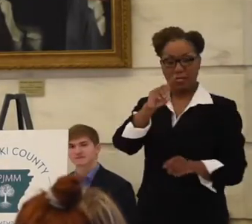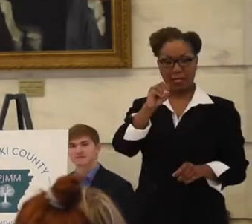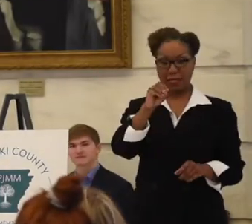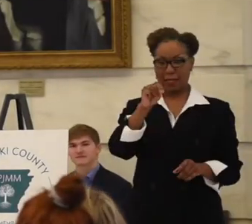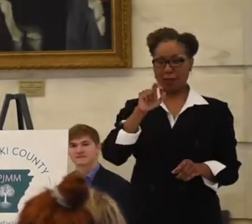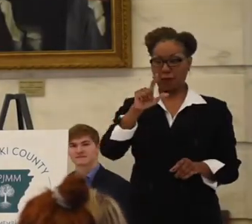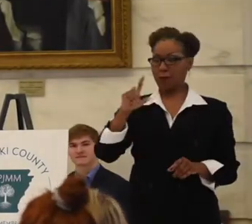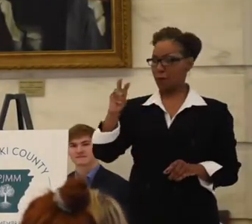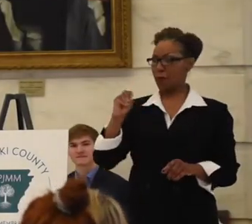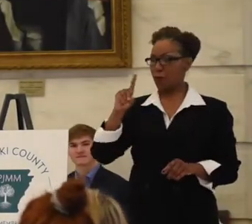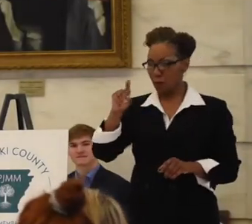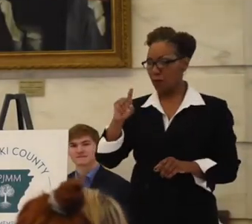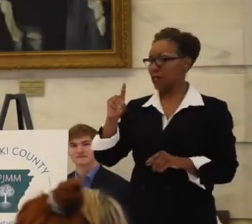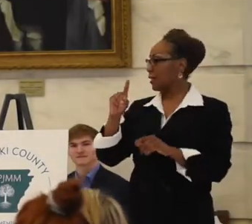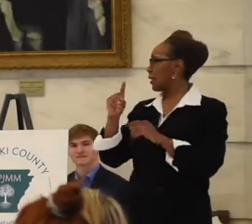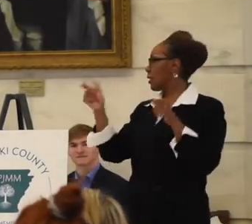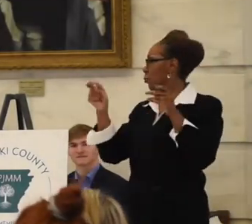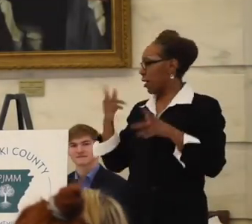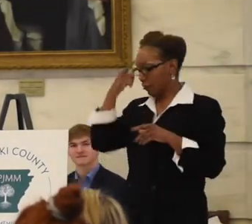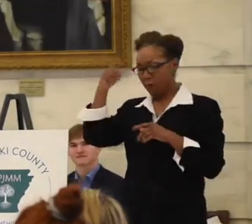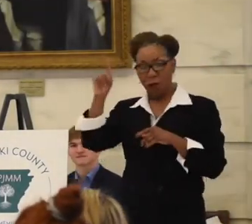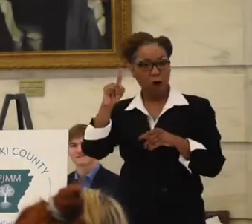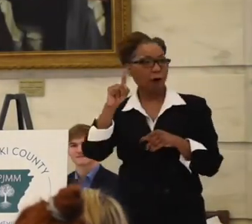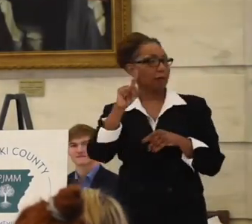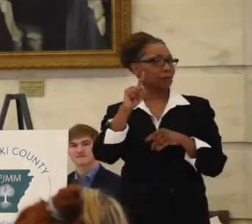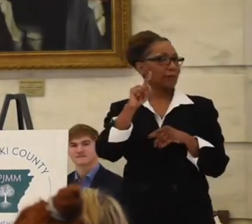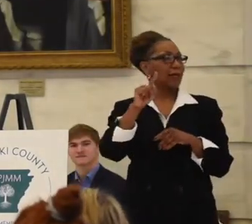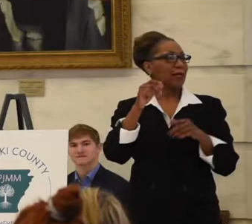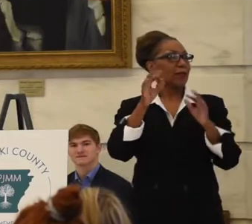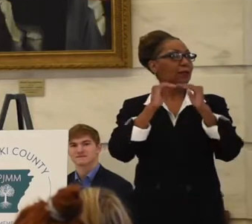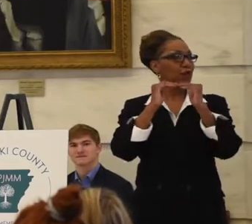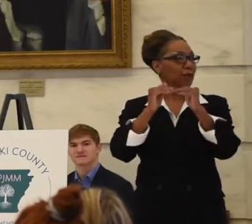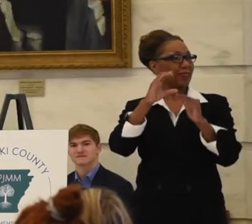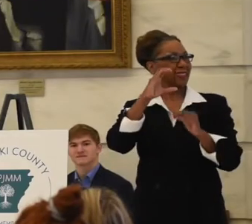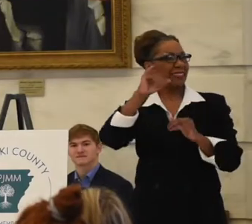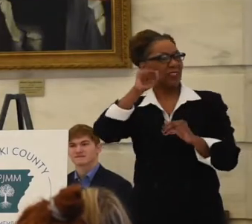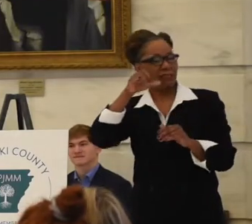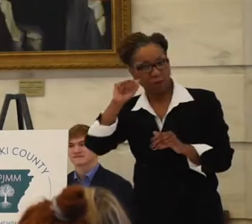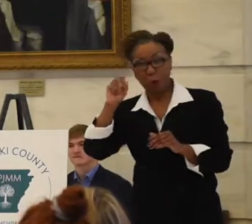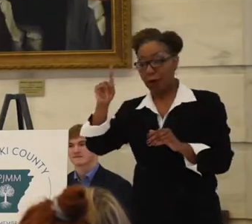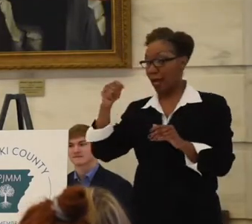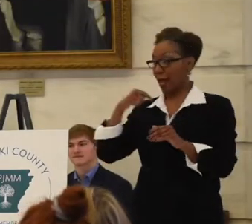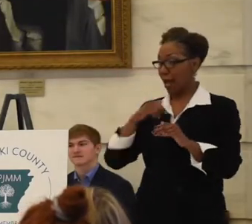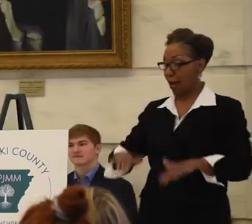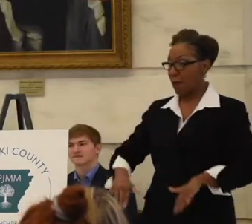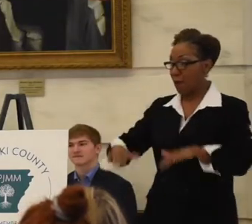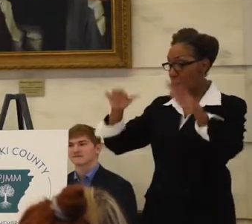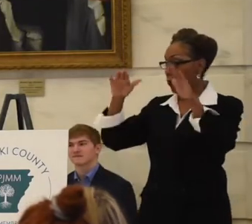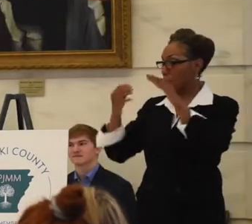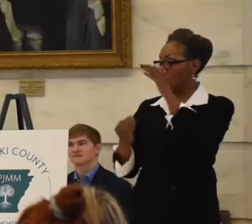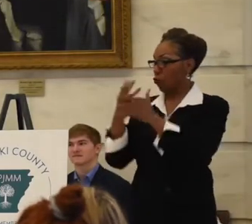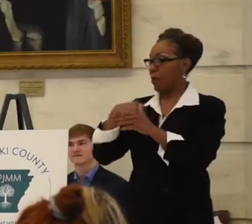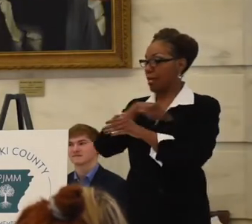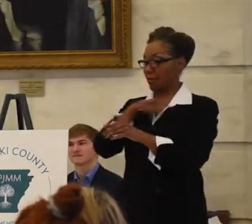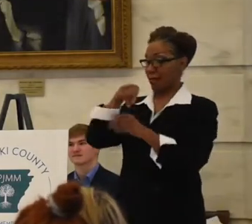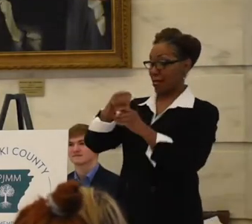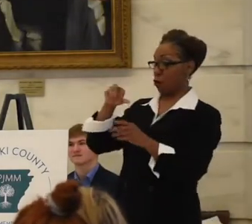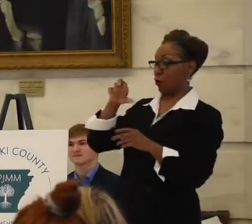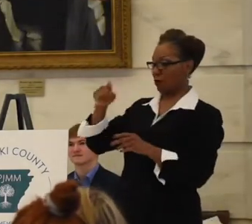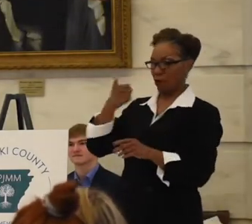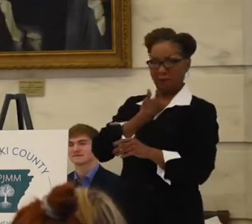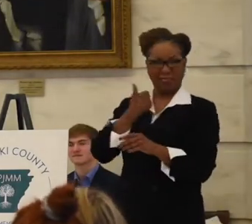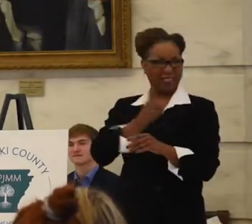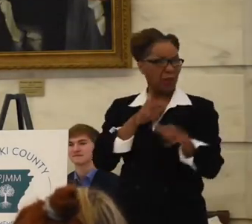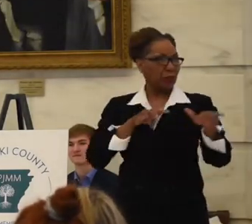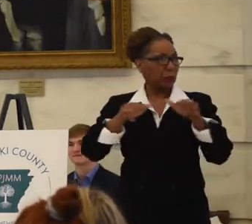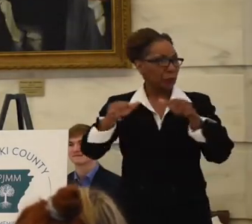Director of Just Communities of Arkansas. When I was a little boy growing up in Arkansas, I was a sleepwalker. Many nights I